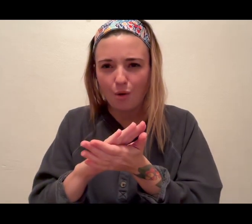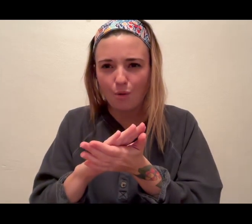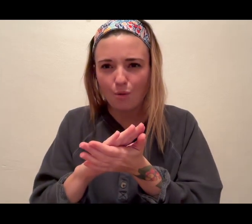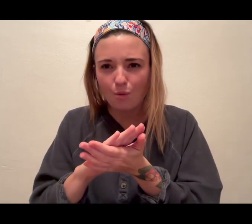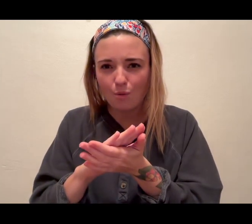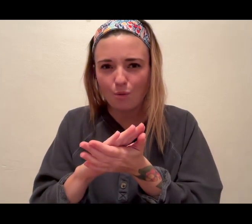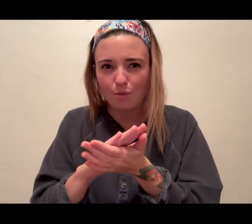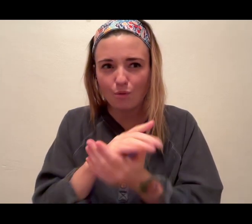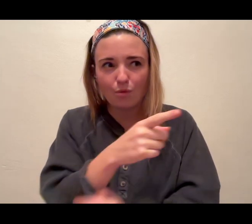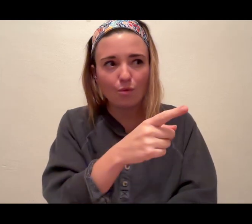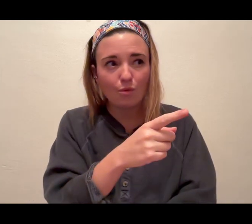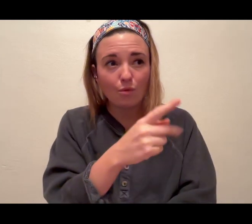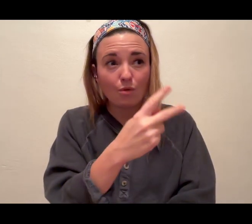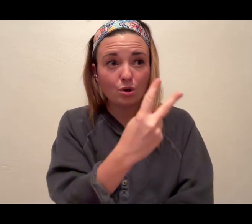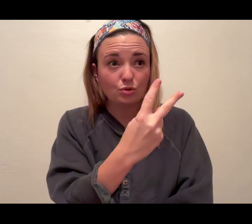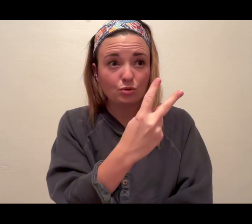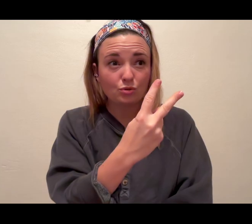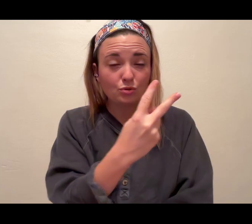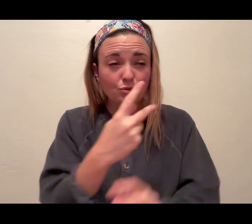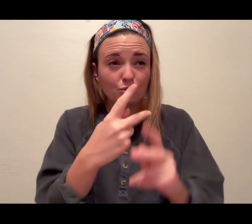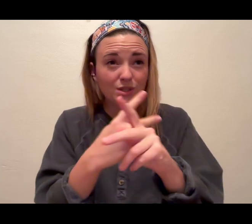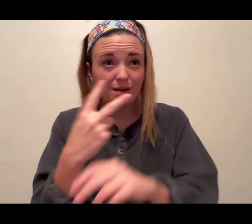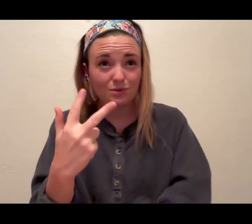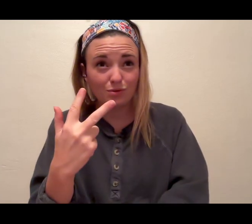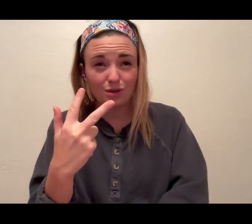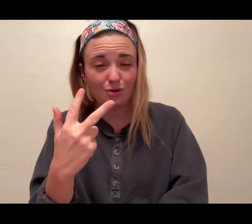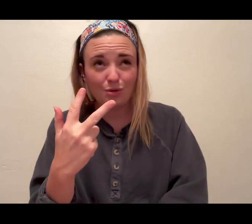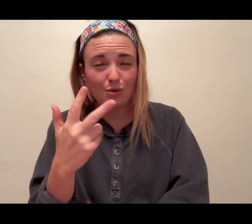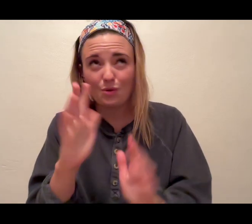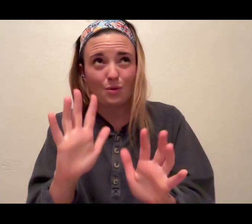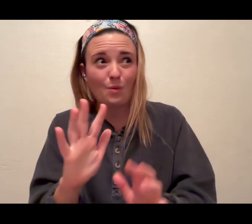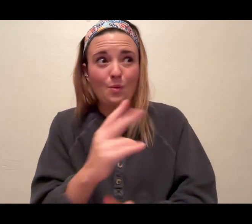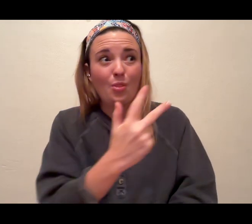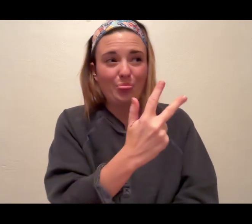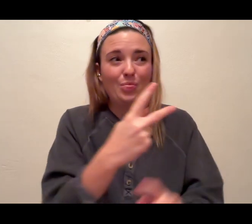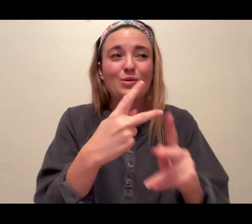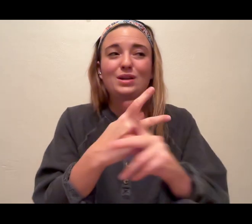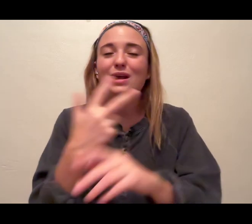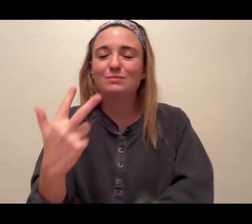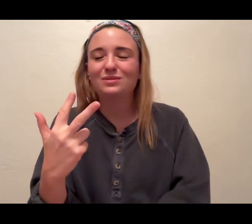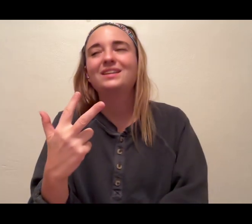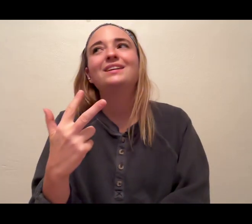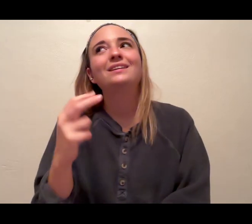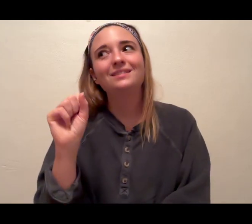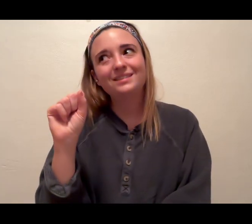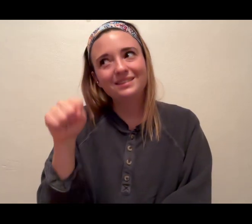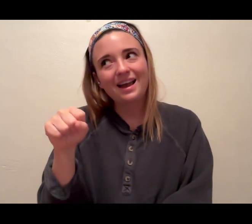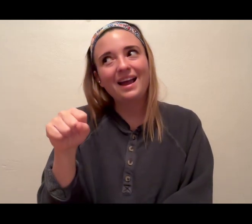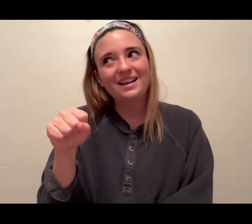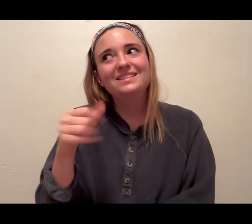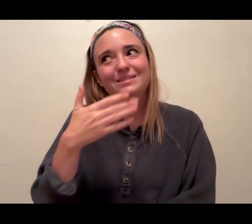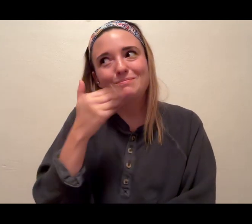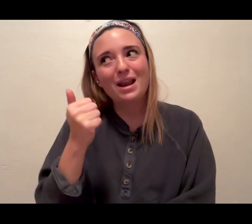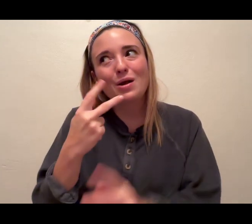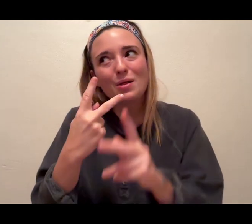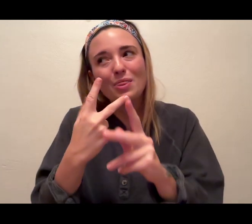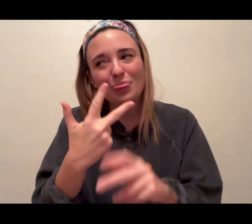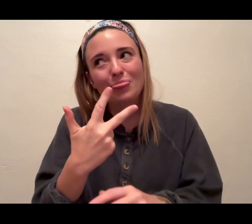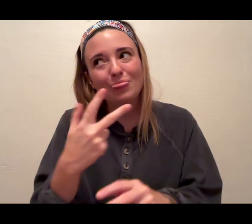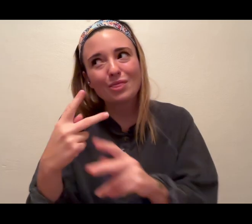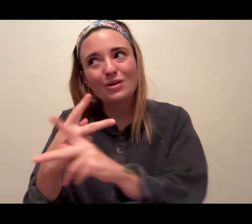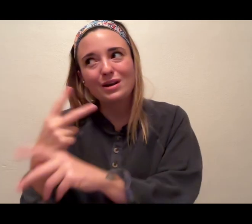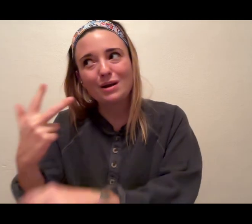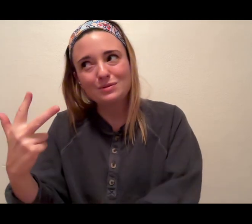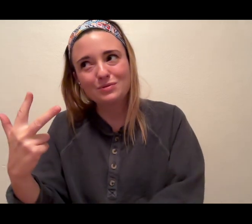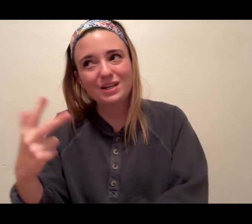2 times 3. No, 3 times 3. That would work better. I can't do simple math here. That might be